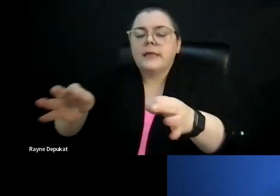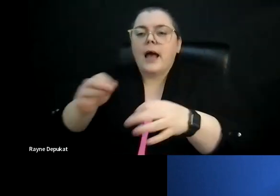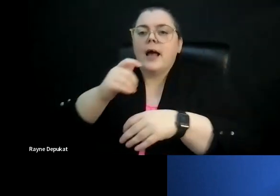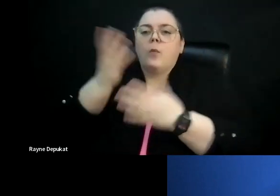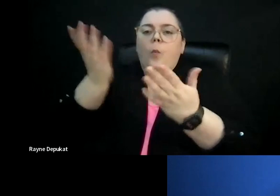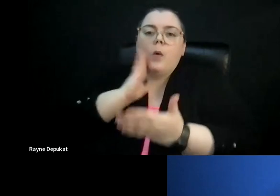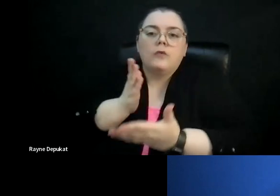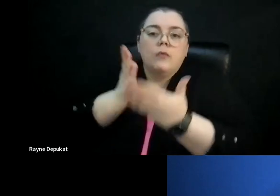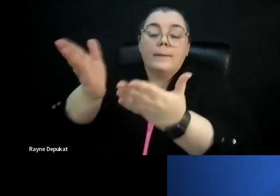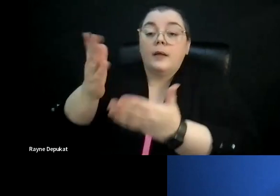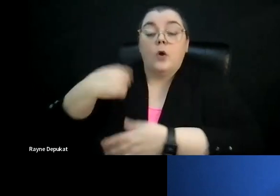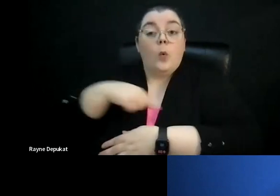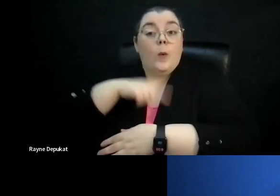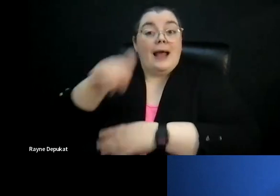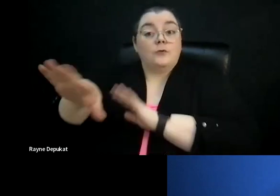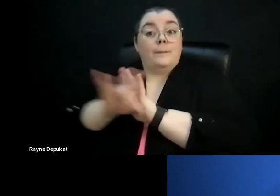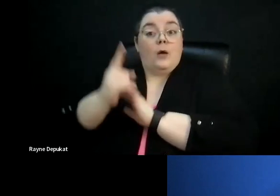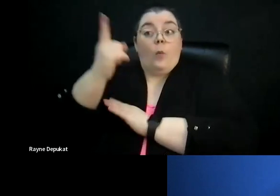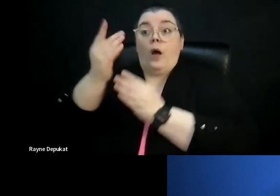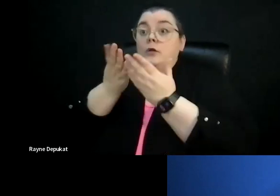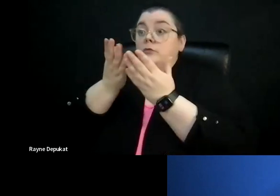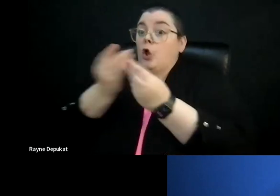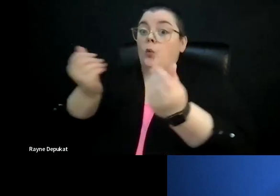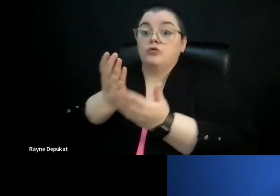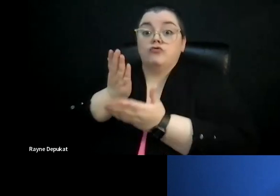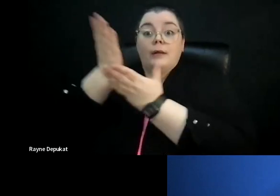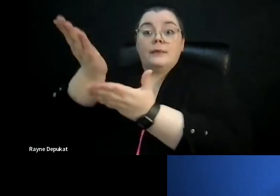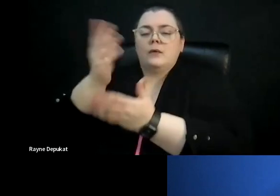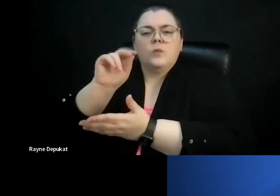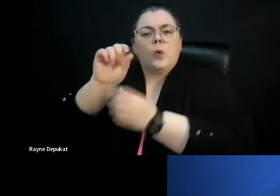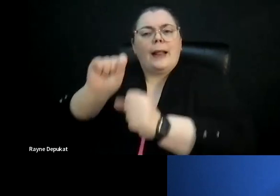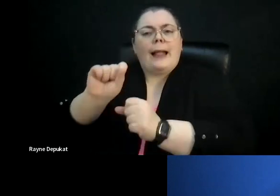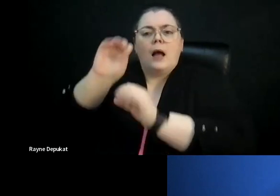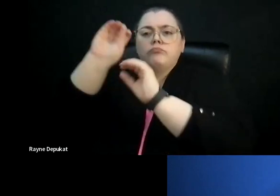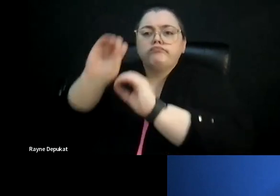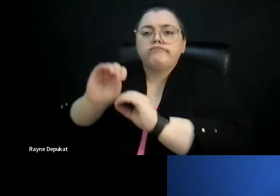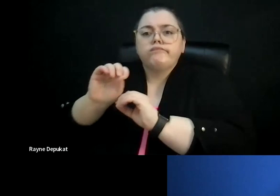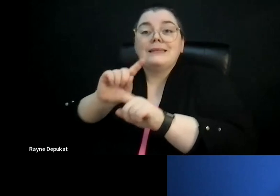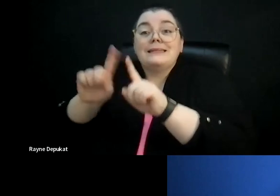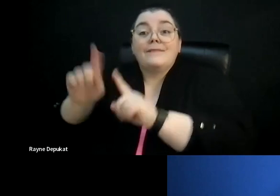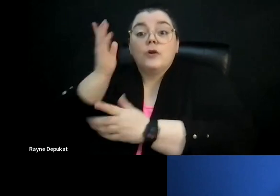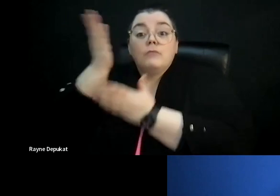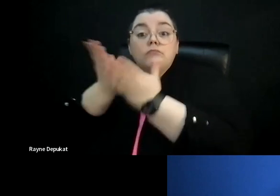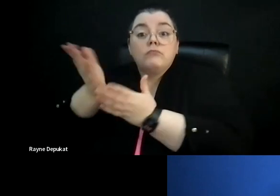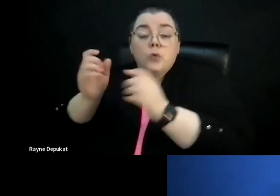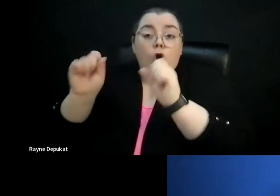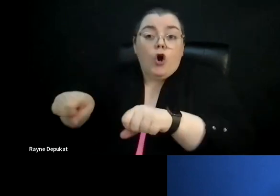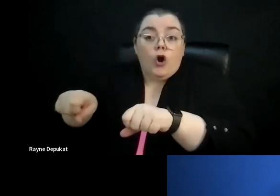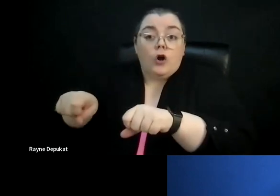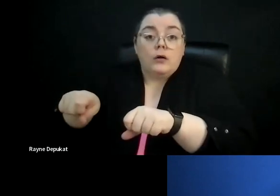we've got all the data, and it's time to dive in. And we can't pick one solution to recommend. Maybe